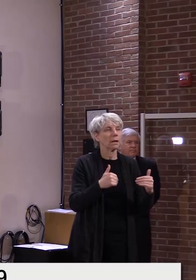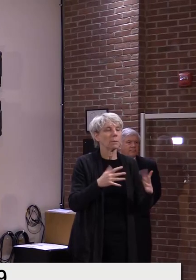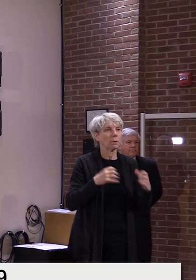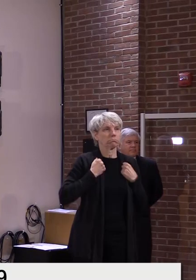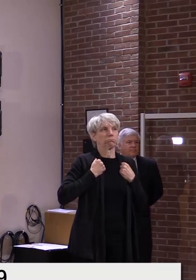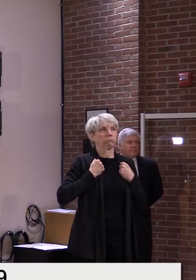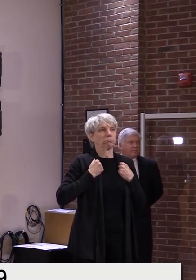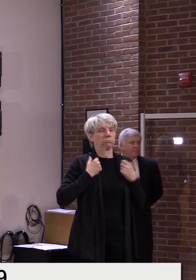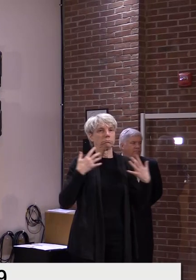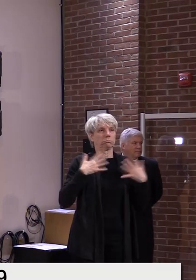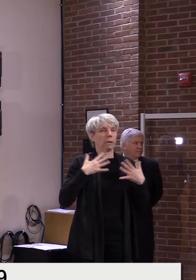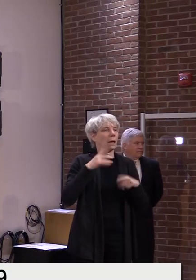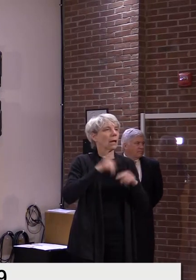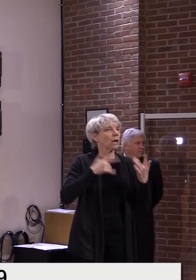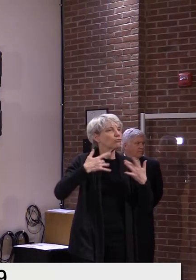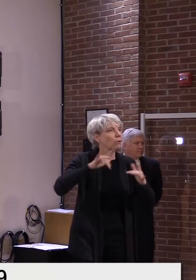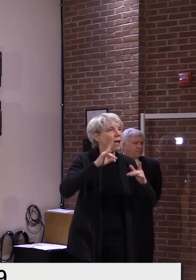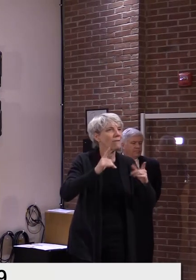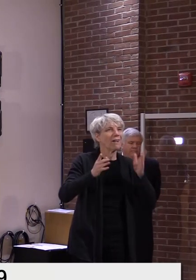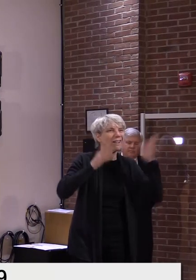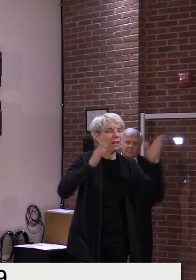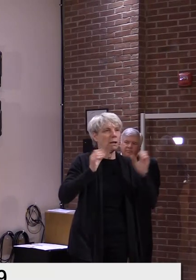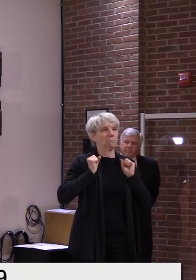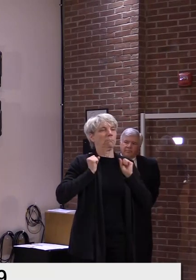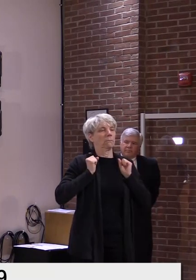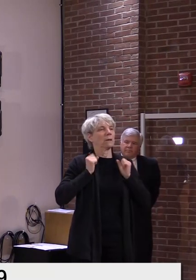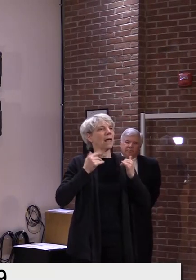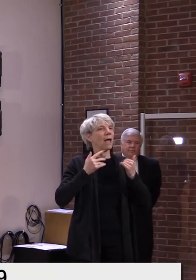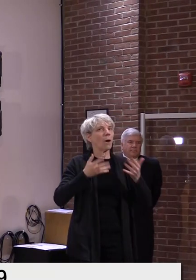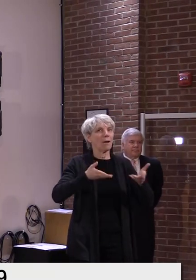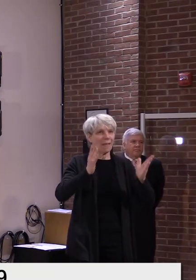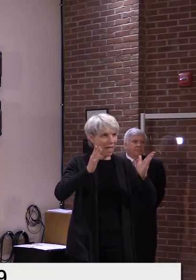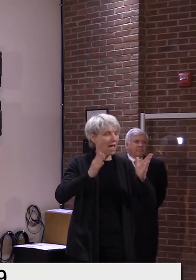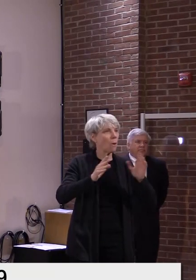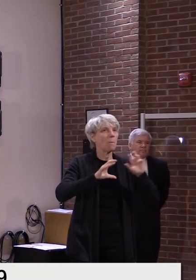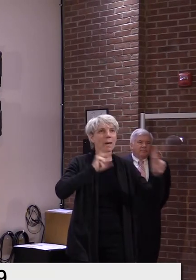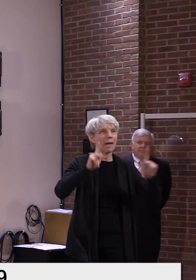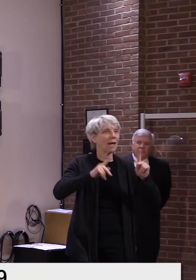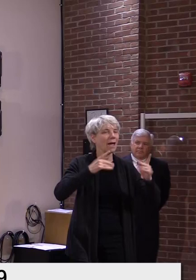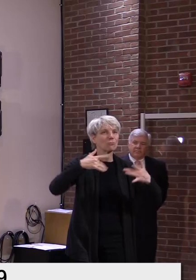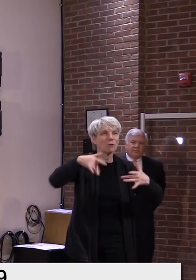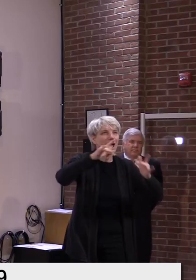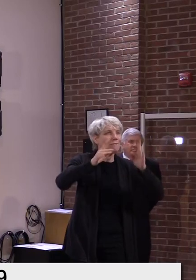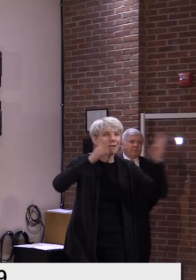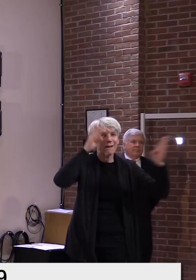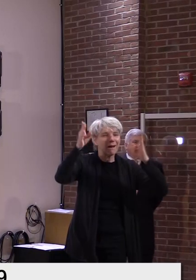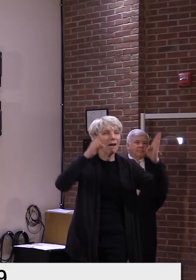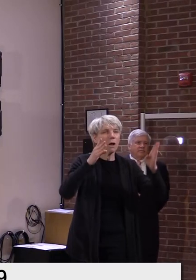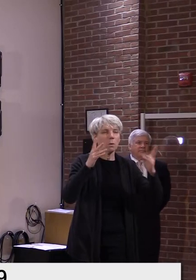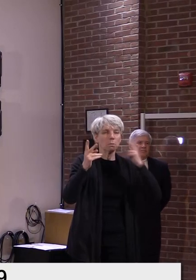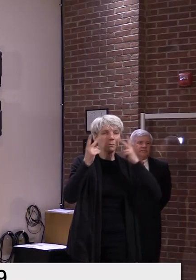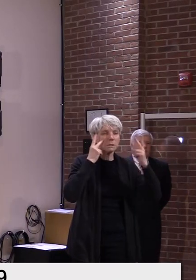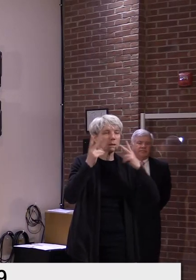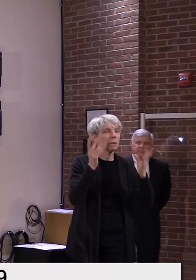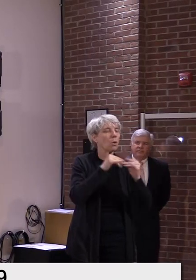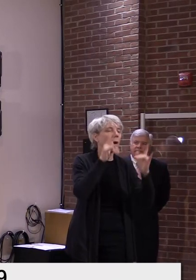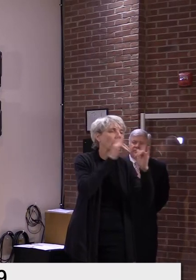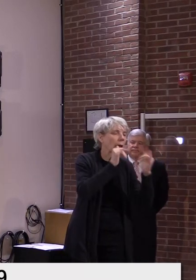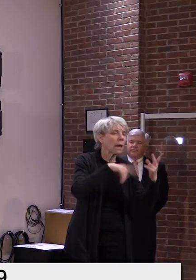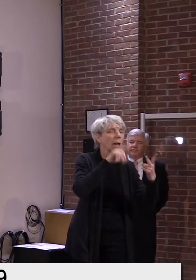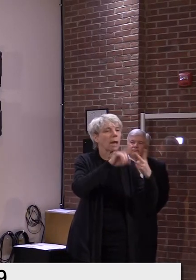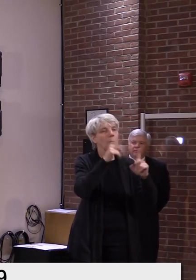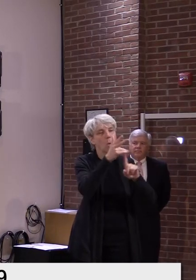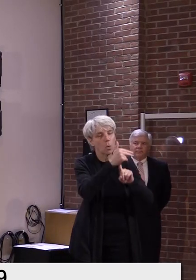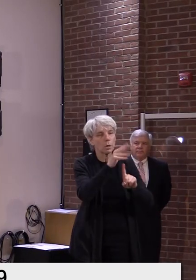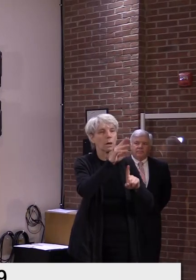bit there. And typically around the Memorial Day, things start to open back up, whether it's restaurants and lodging and campgrounds, state